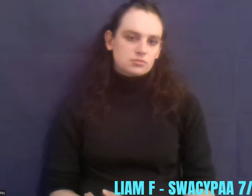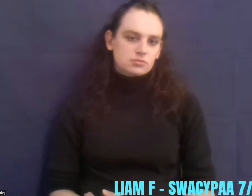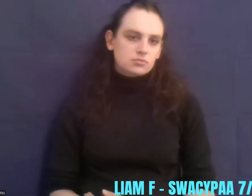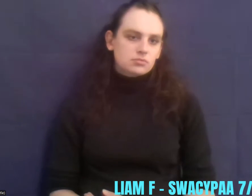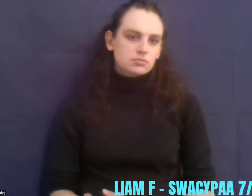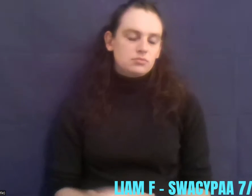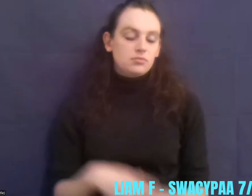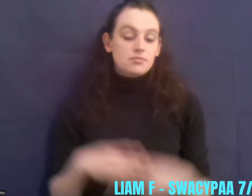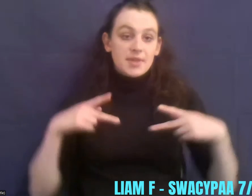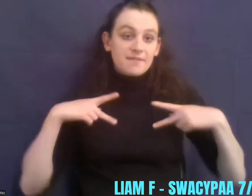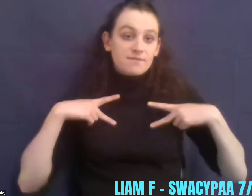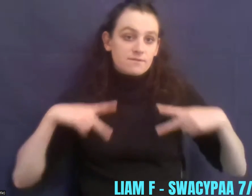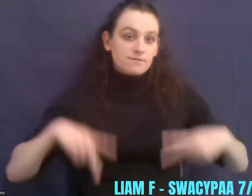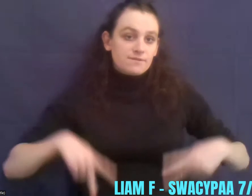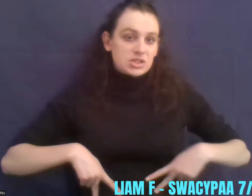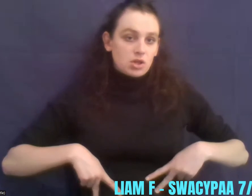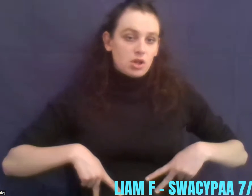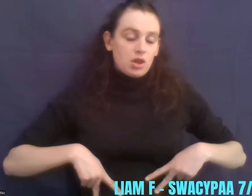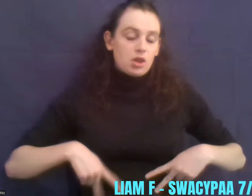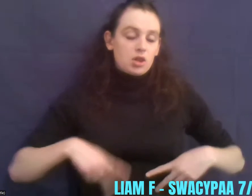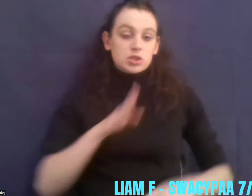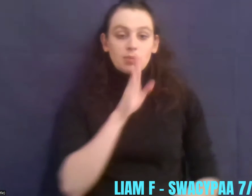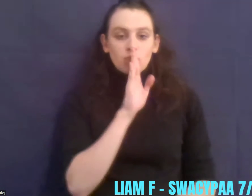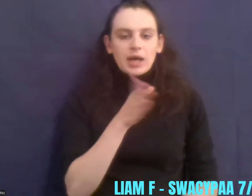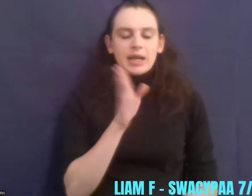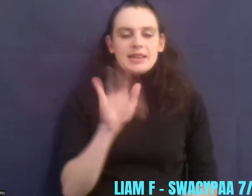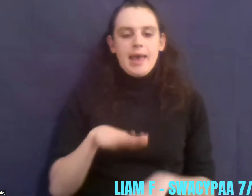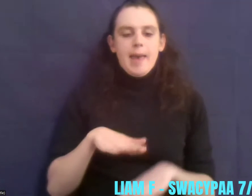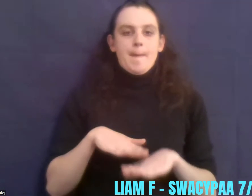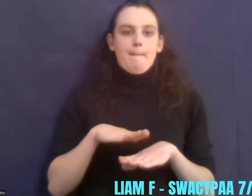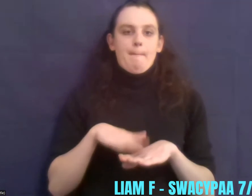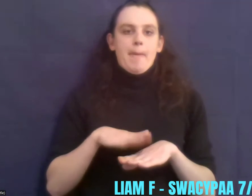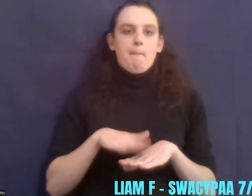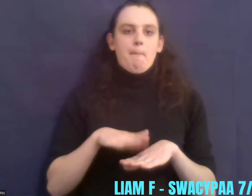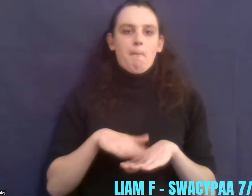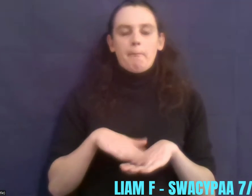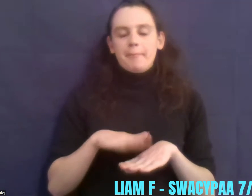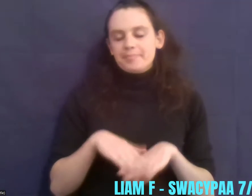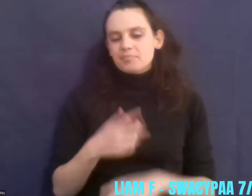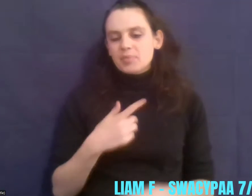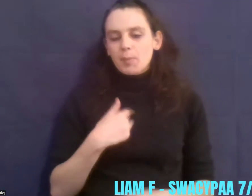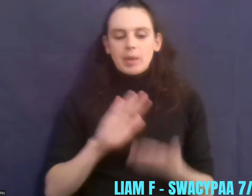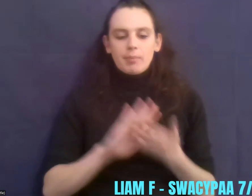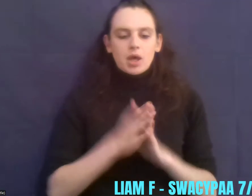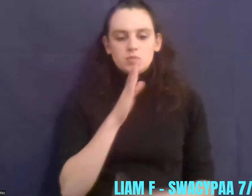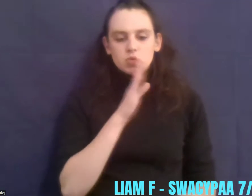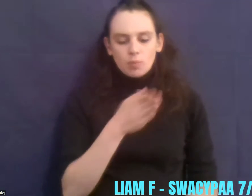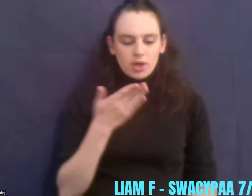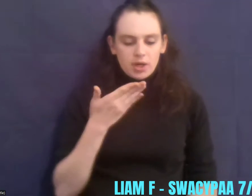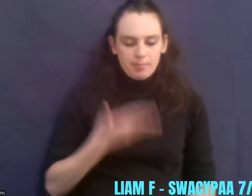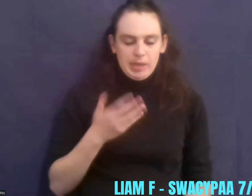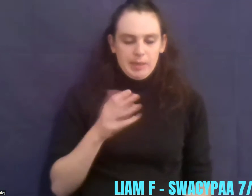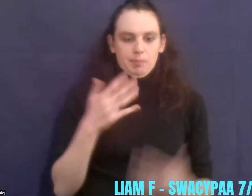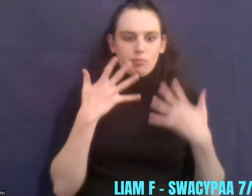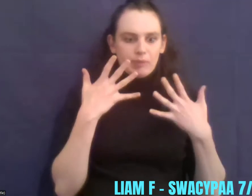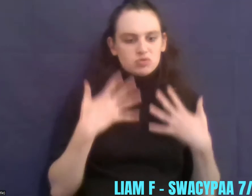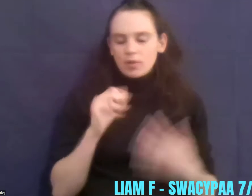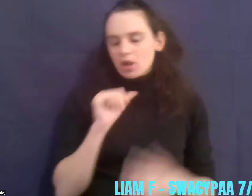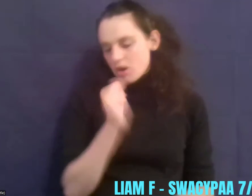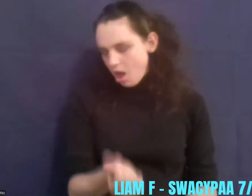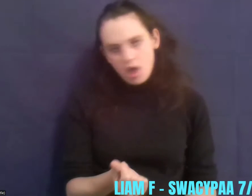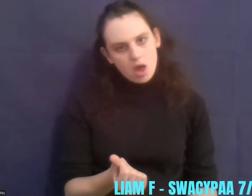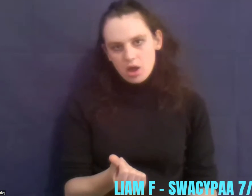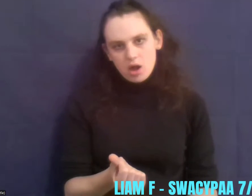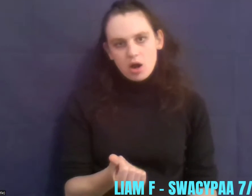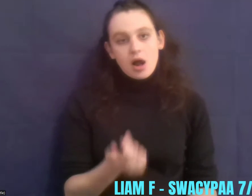Physical sobriety is the bare minimum. I didn't get sober to be miserable. Um, and I